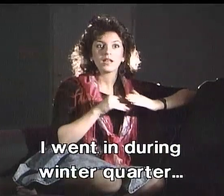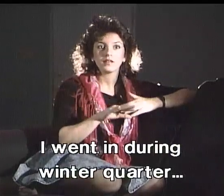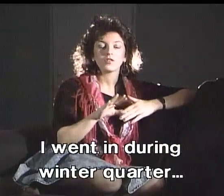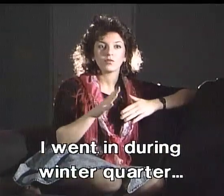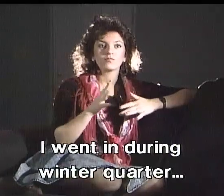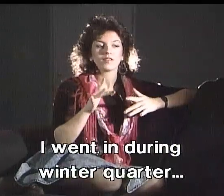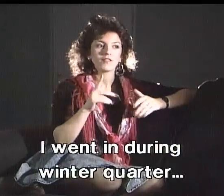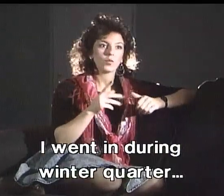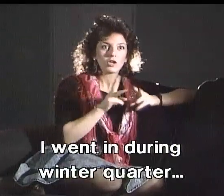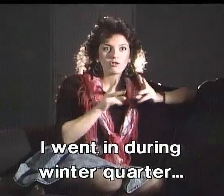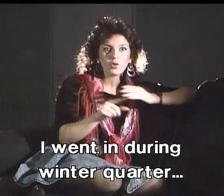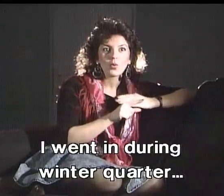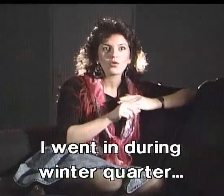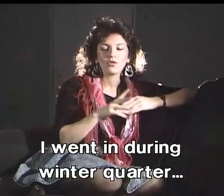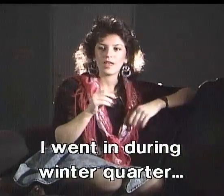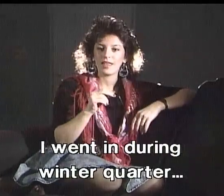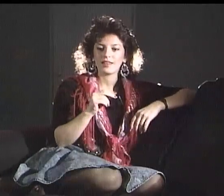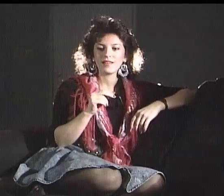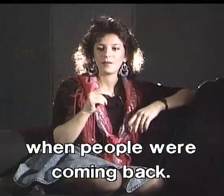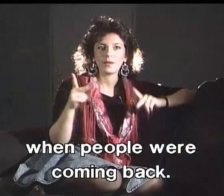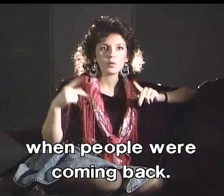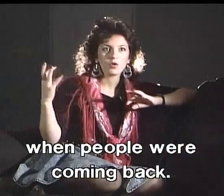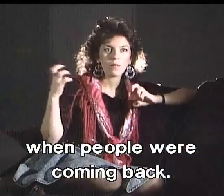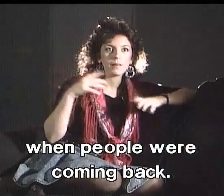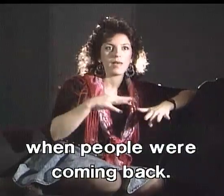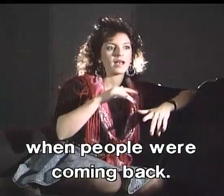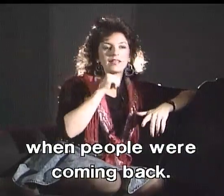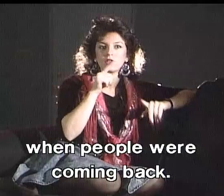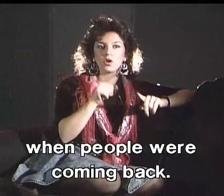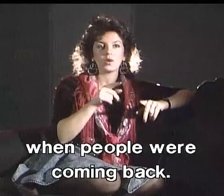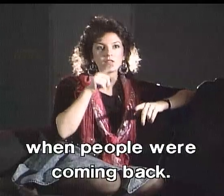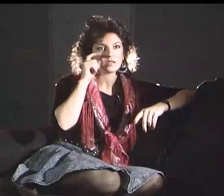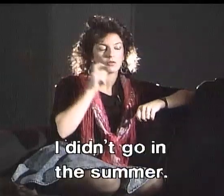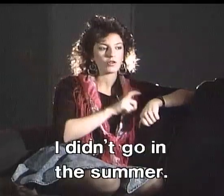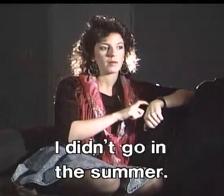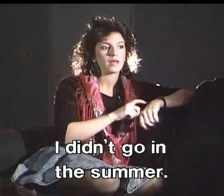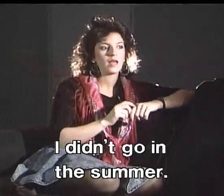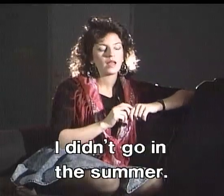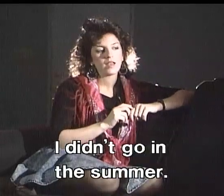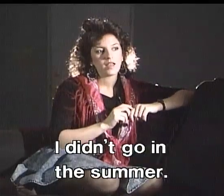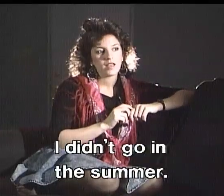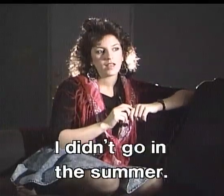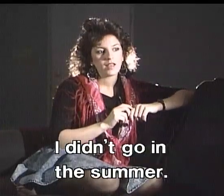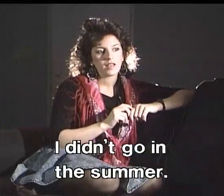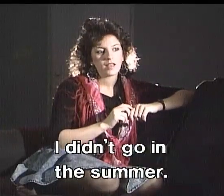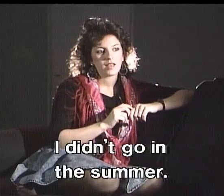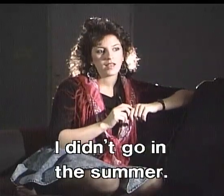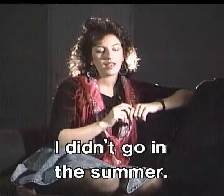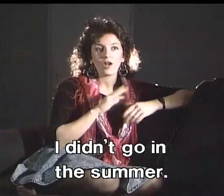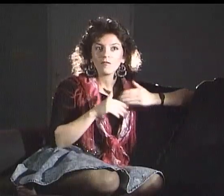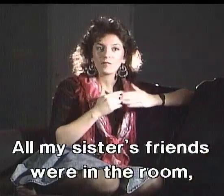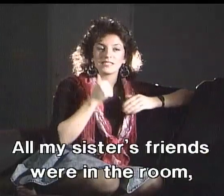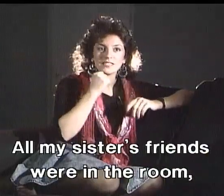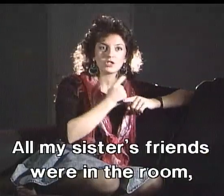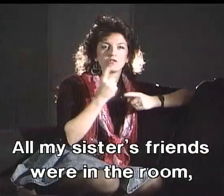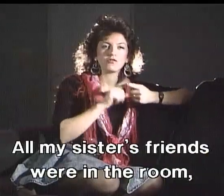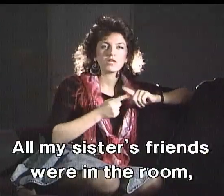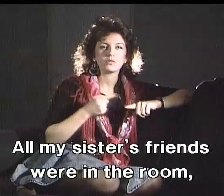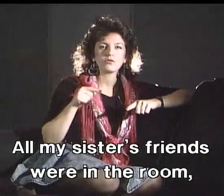you know, winter quarter, and people were coming back. I didn't go in the summertime. And all of my sister's friends were in the